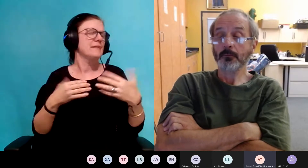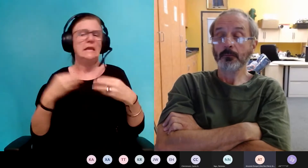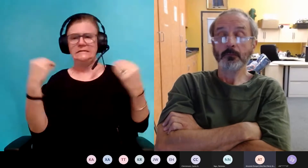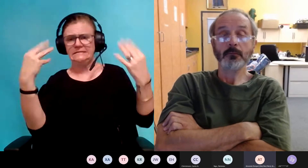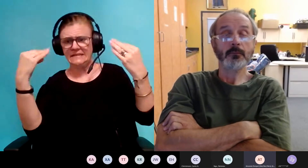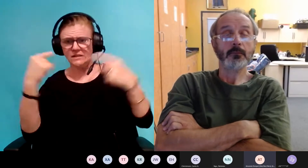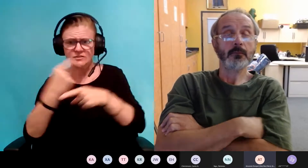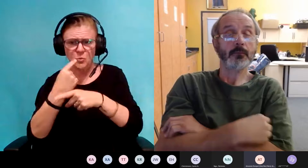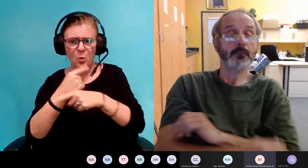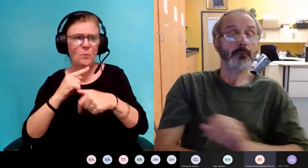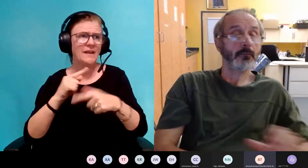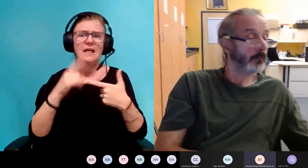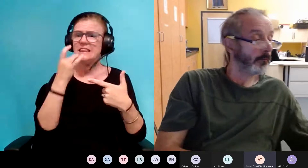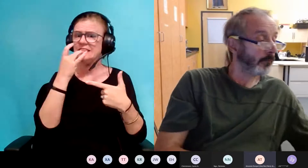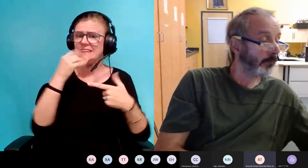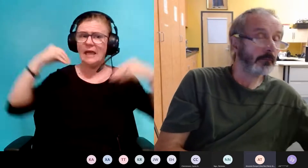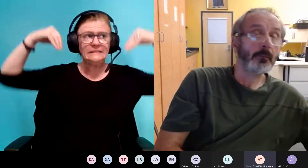signaling, lighting,